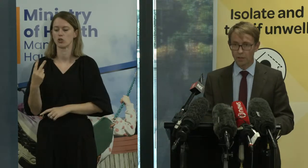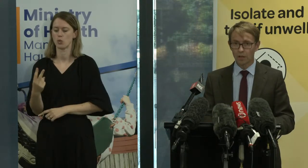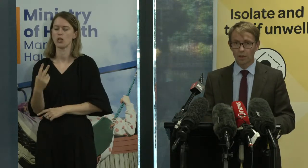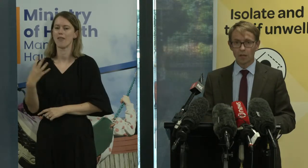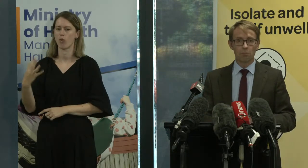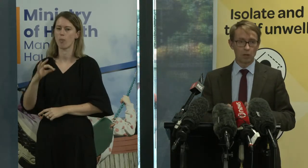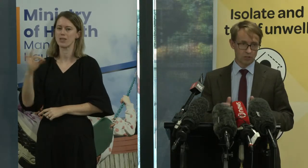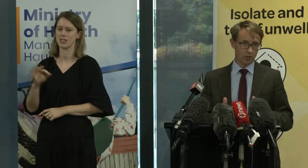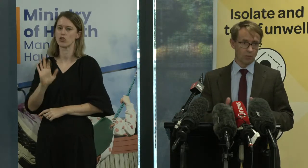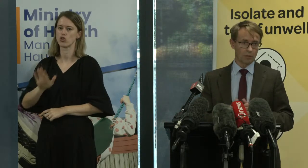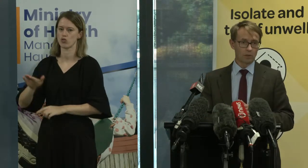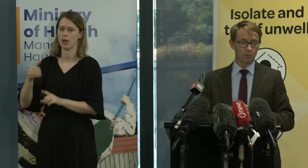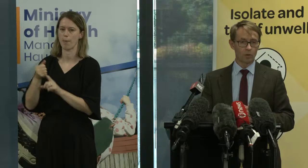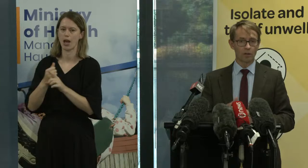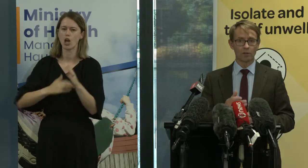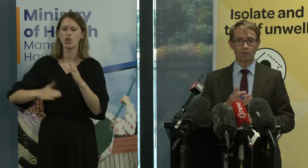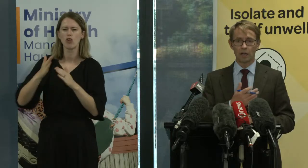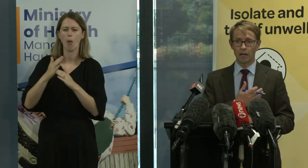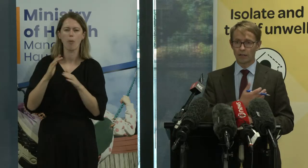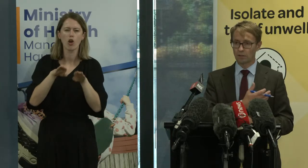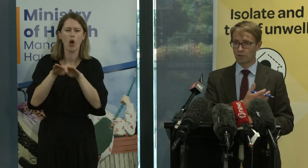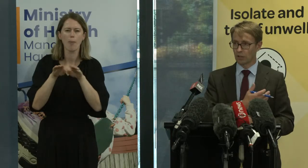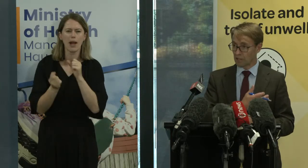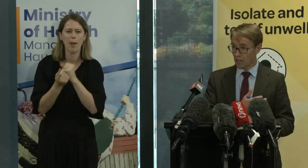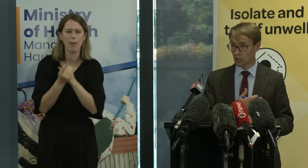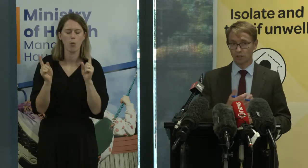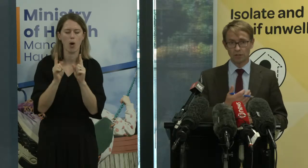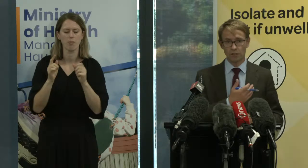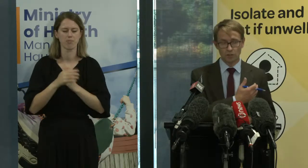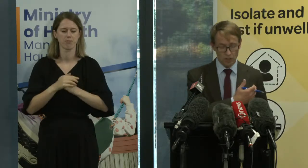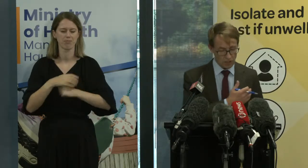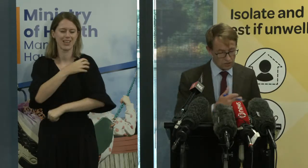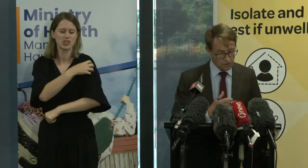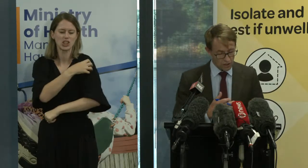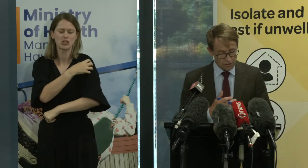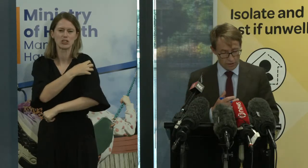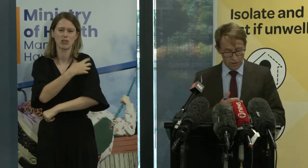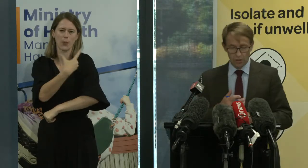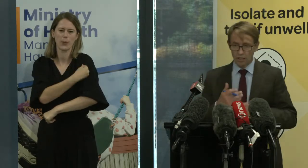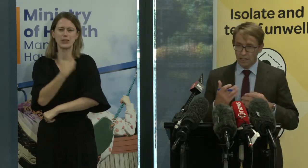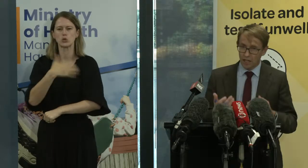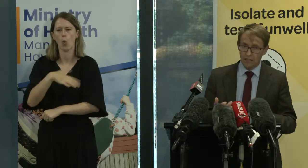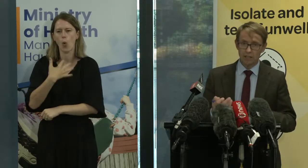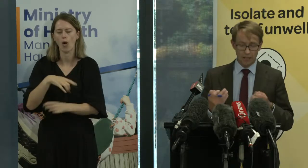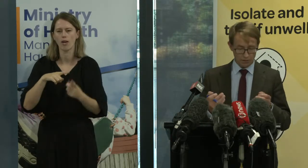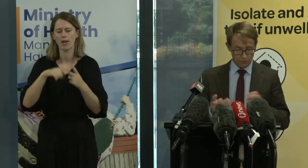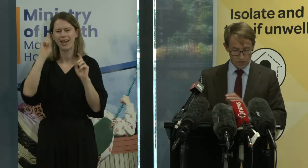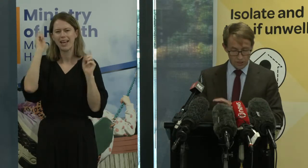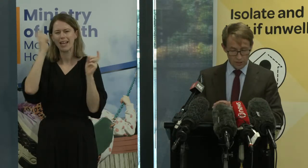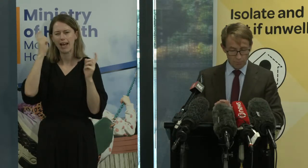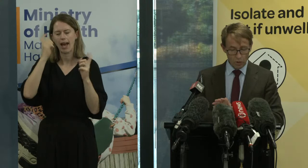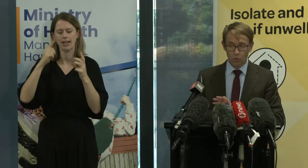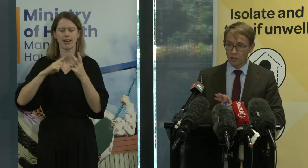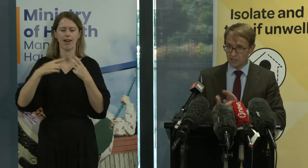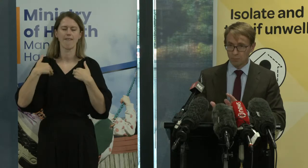24%. Most common were reaction at the injection site, headache and